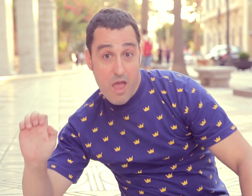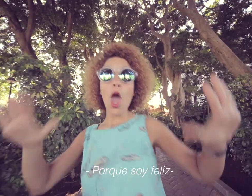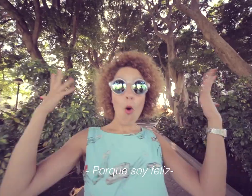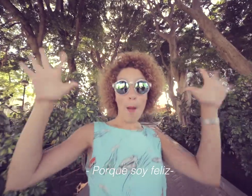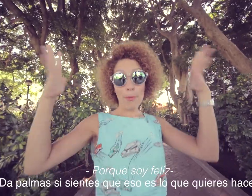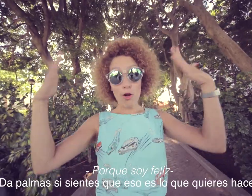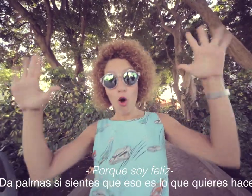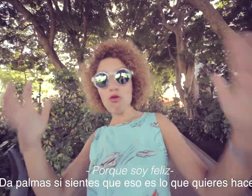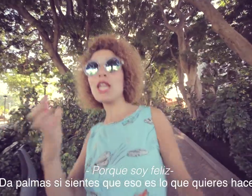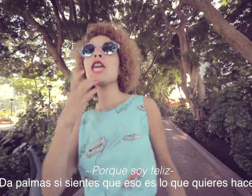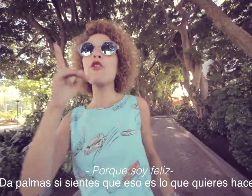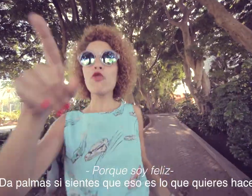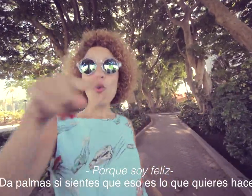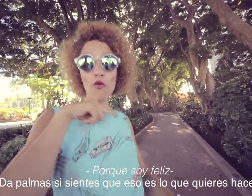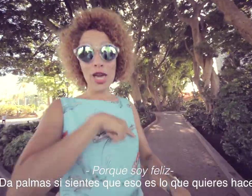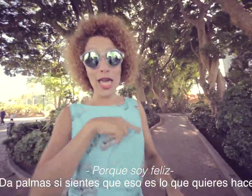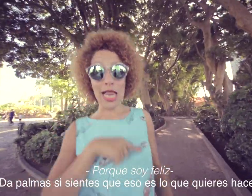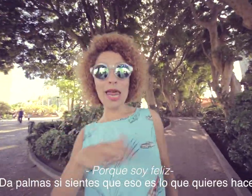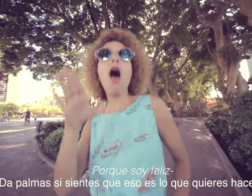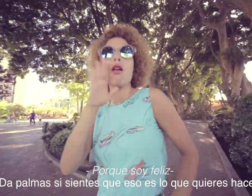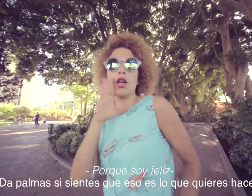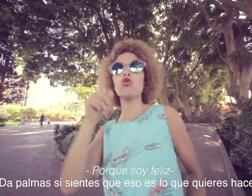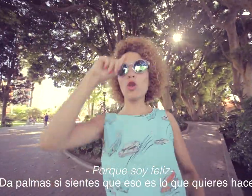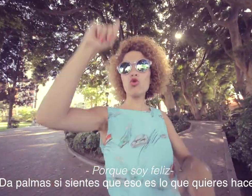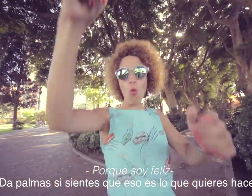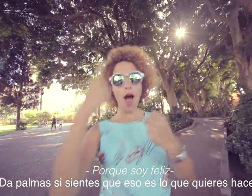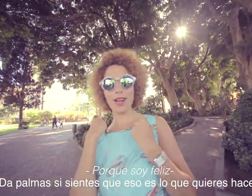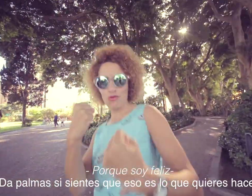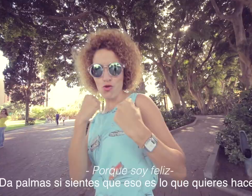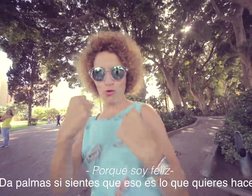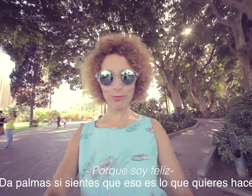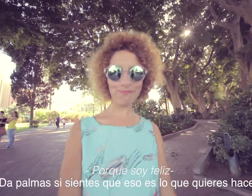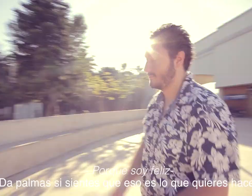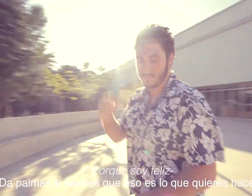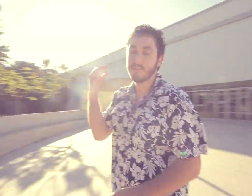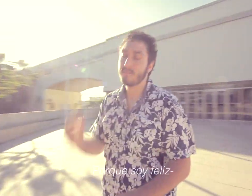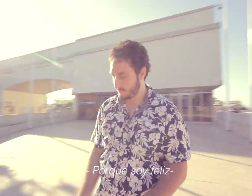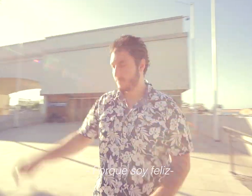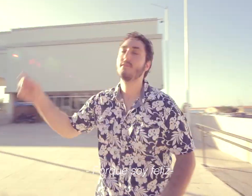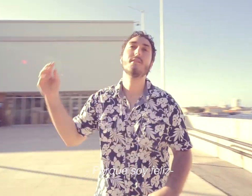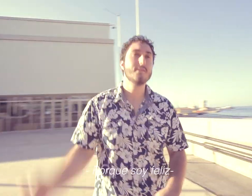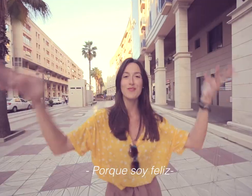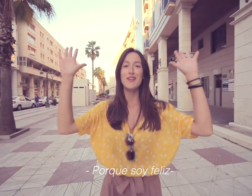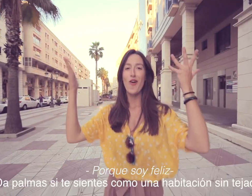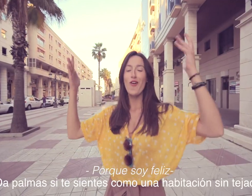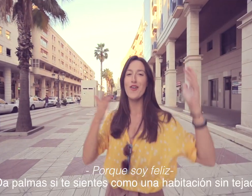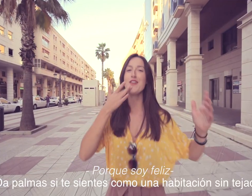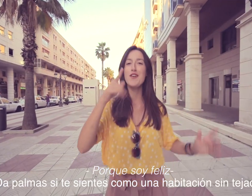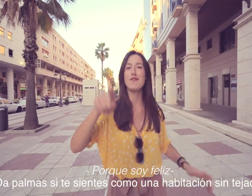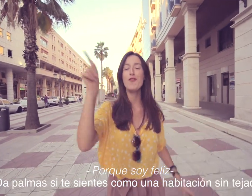Clap along if you feel like that's what you want to do Because I'm happy Clap along if